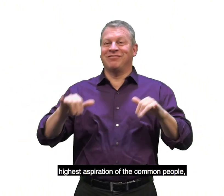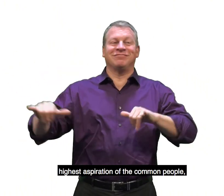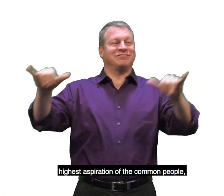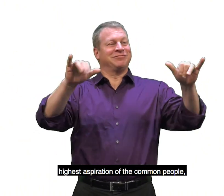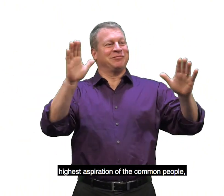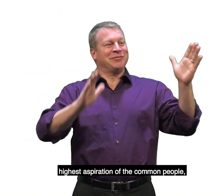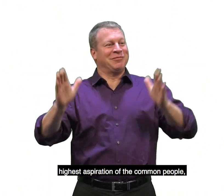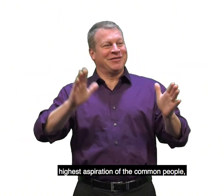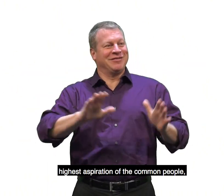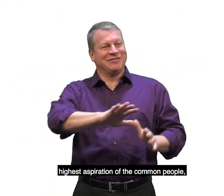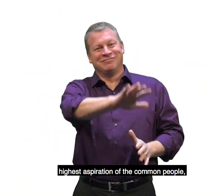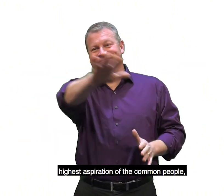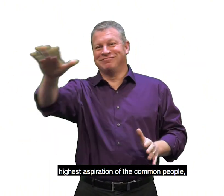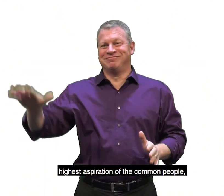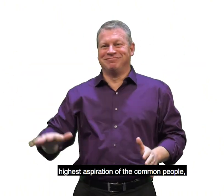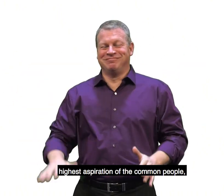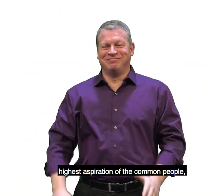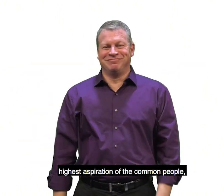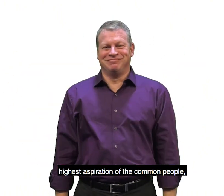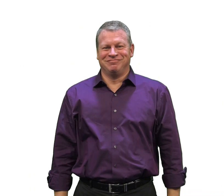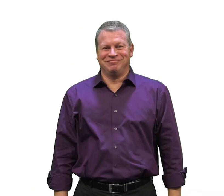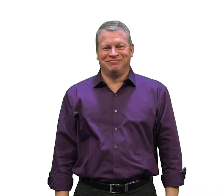aspiration of the common people.